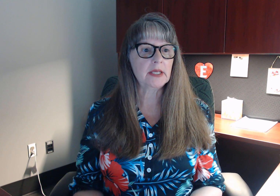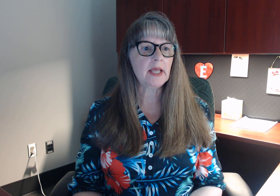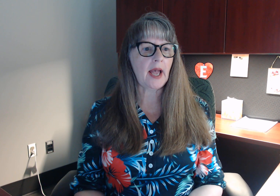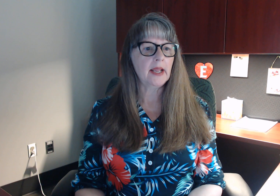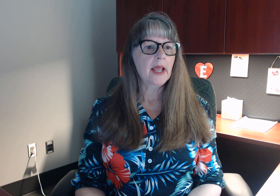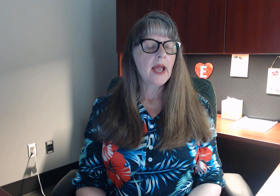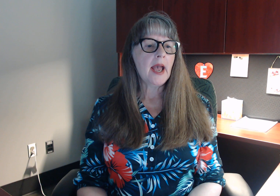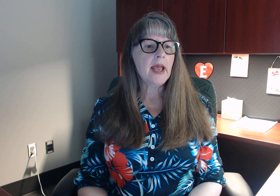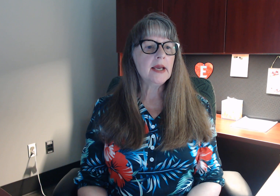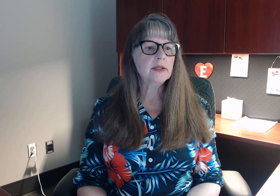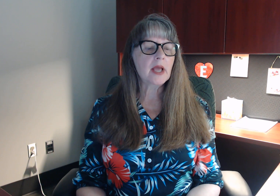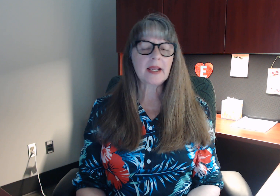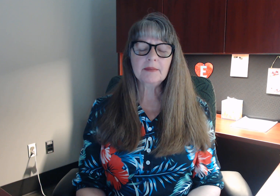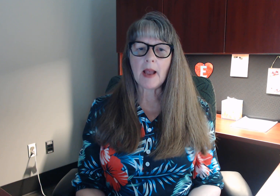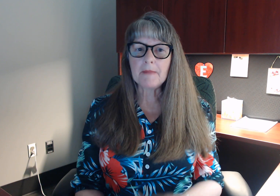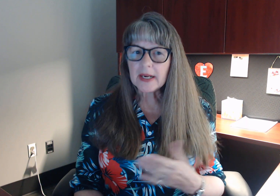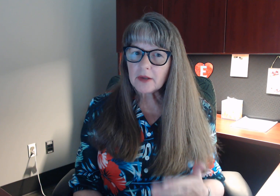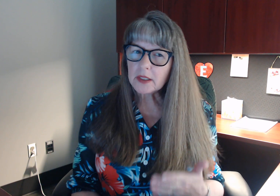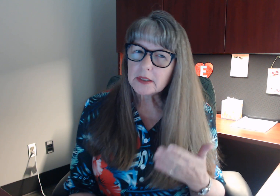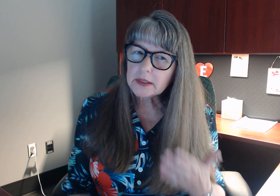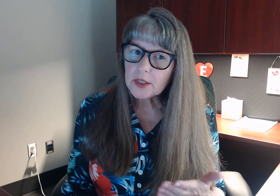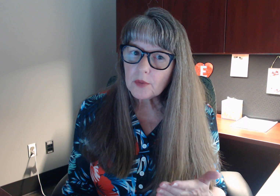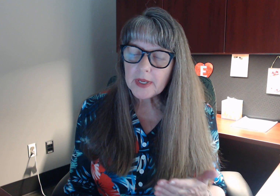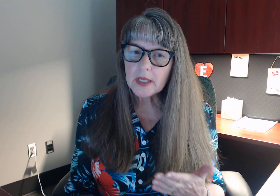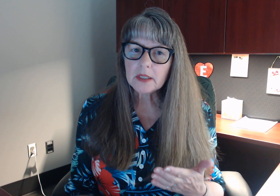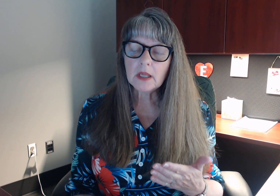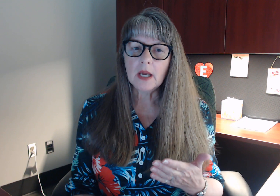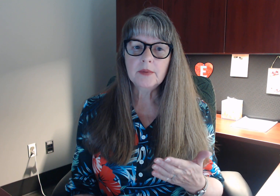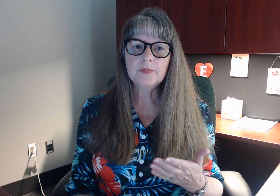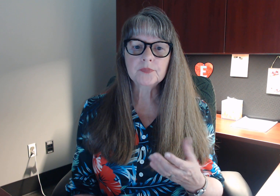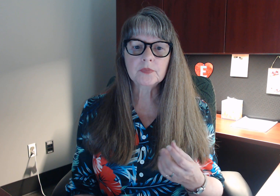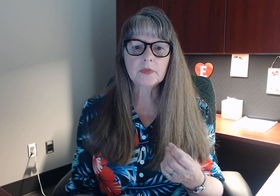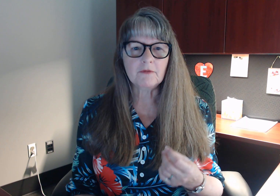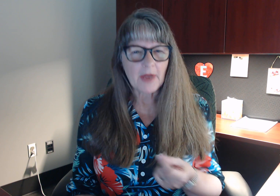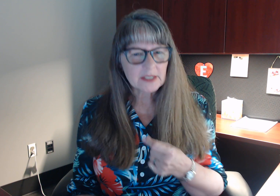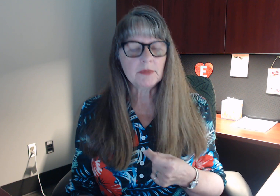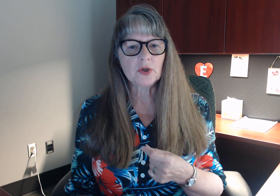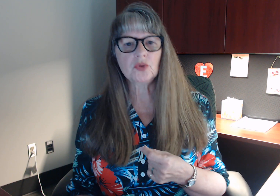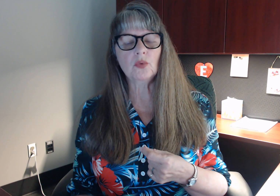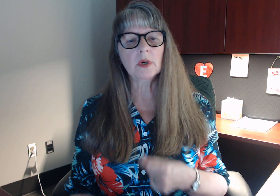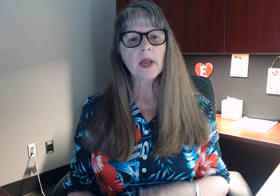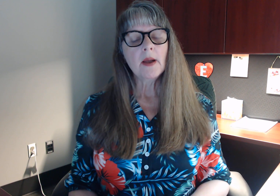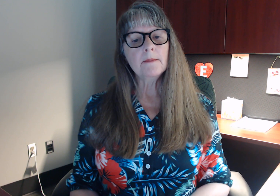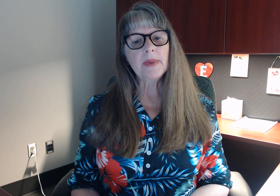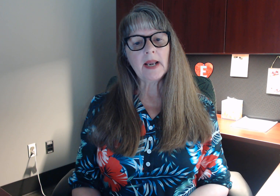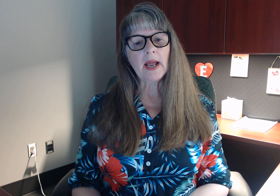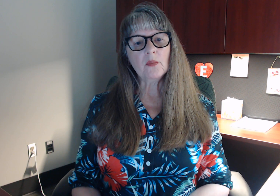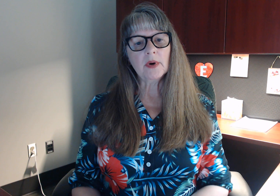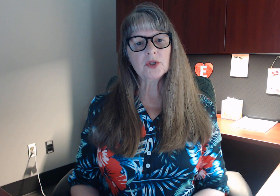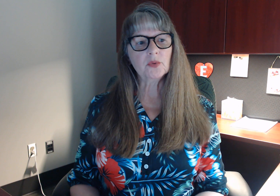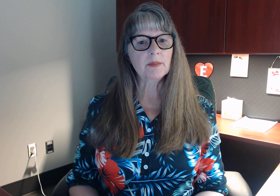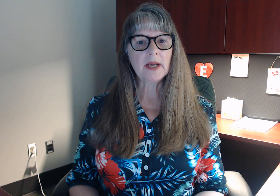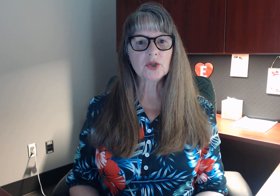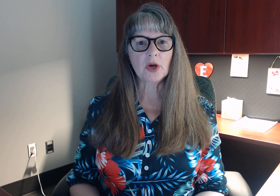that? And I might have gone a little bit fast, I'm not sure, but I wanted to remind y'all.